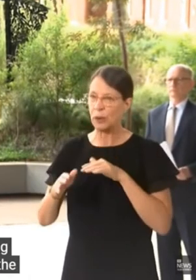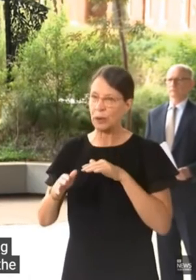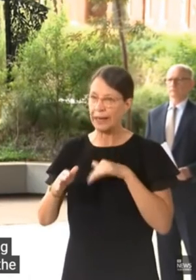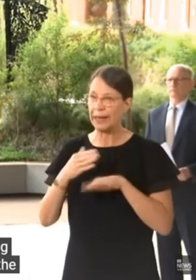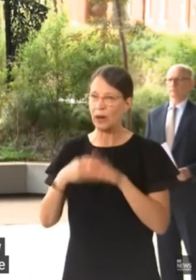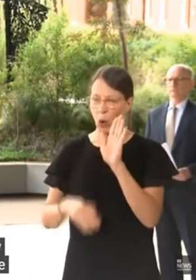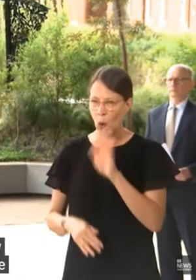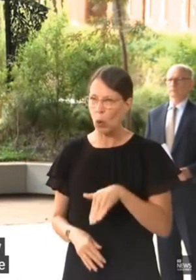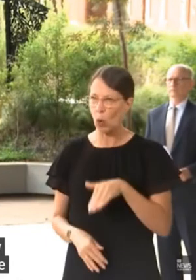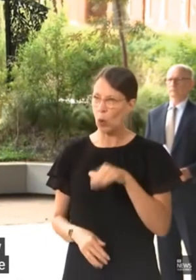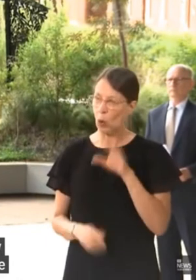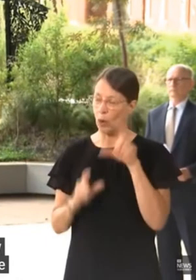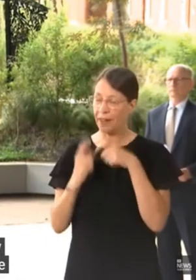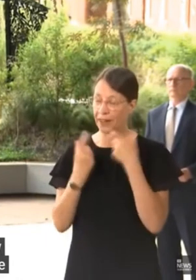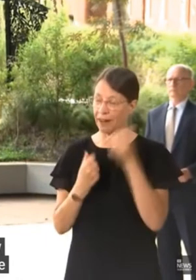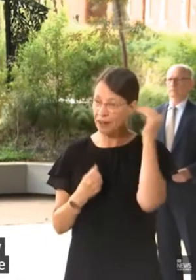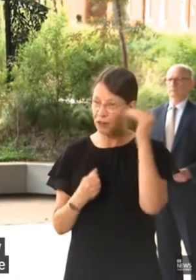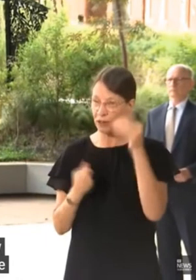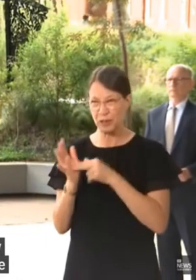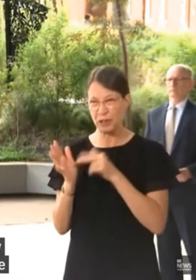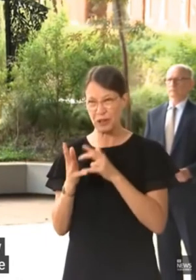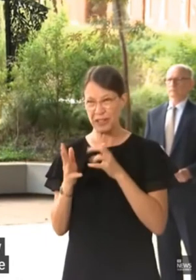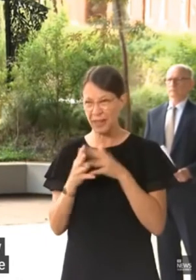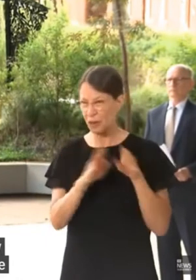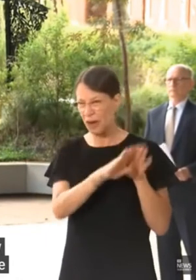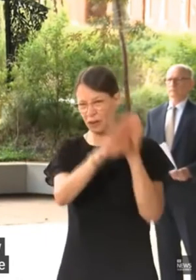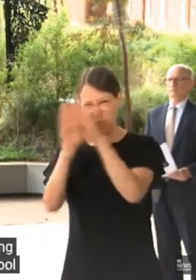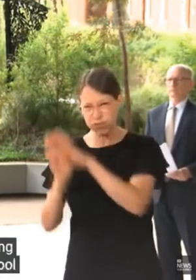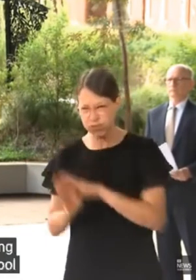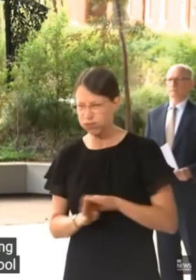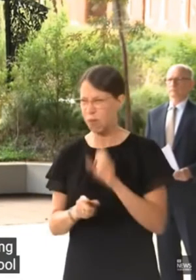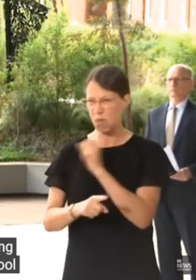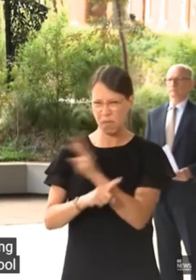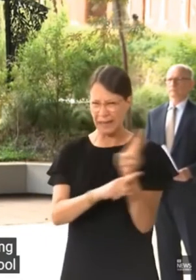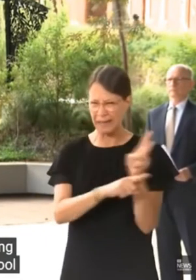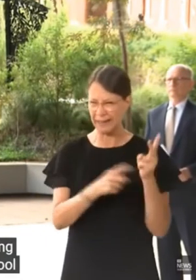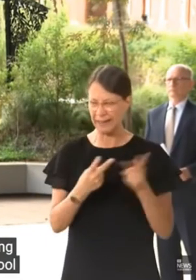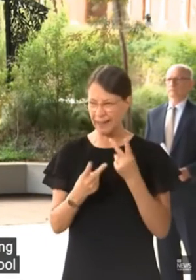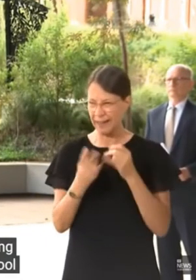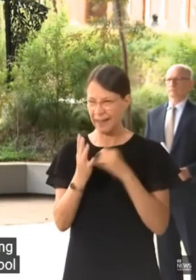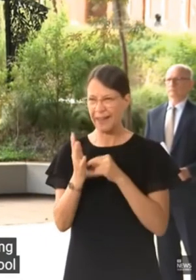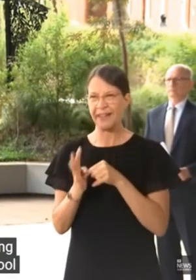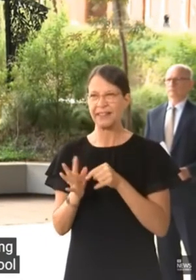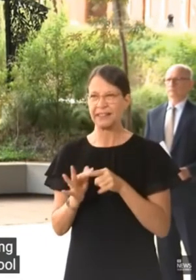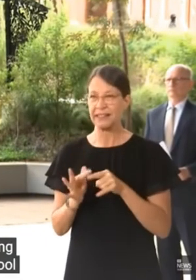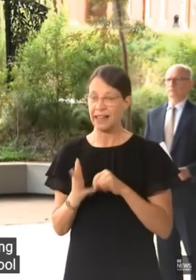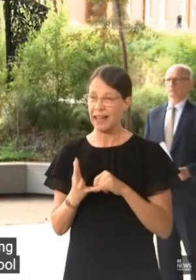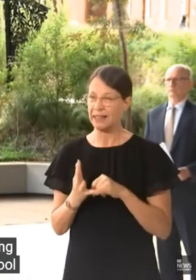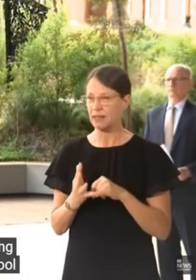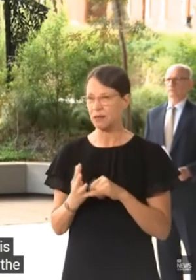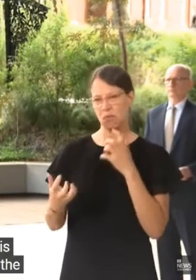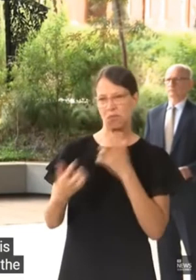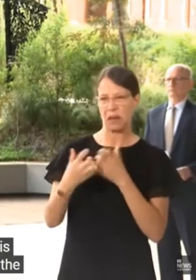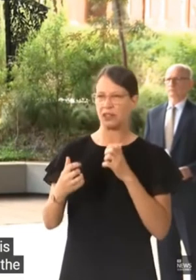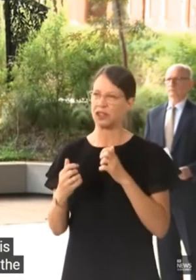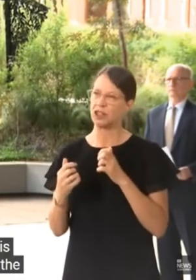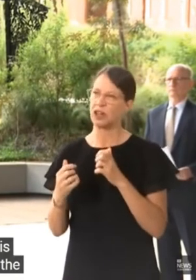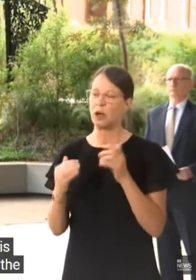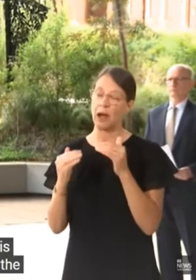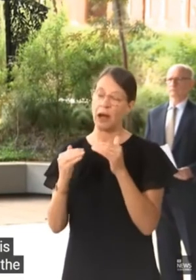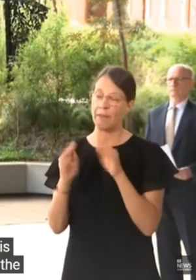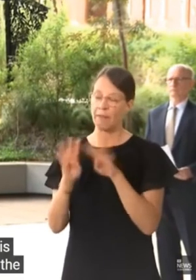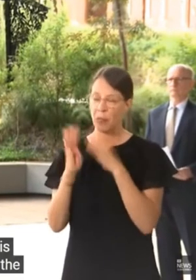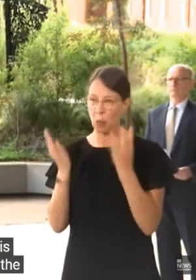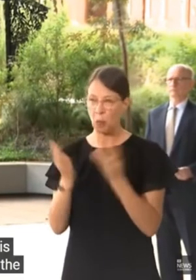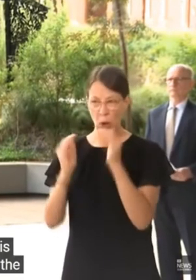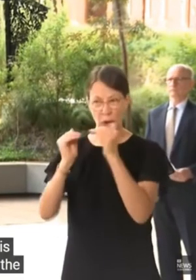system. We know that there is adequate airflow that meets the World Health Organization standards in every single classroom. Where that couldn't be achieved with